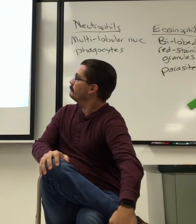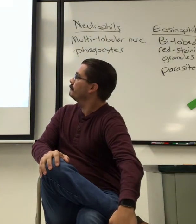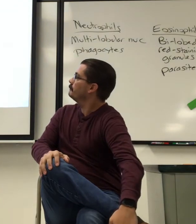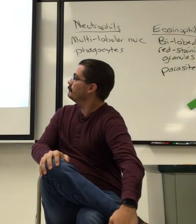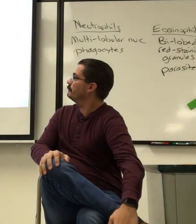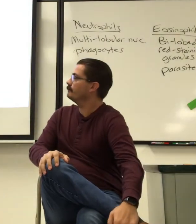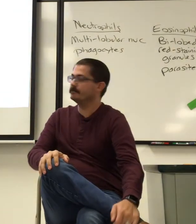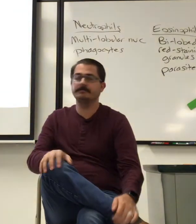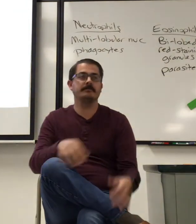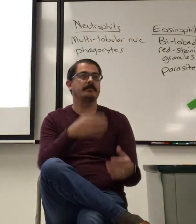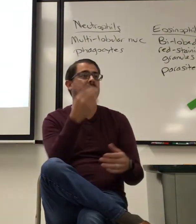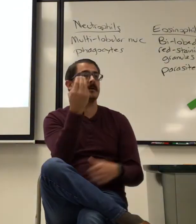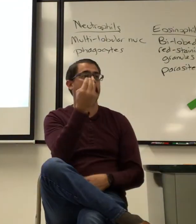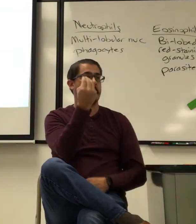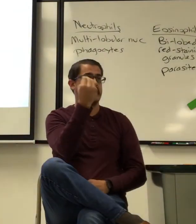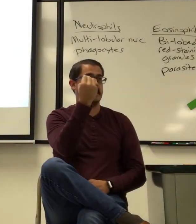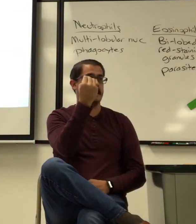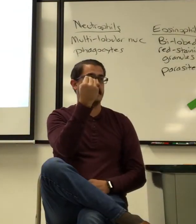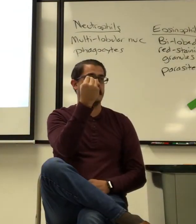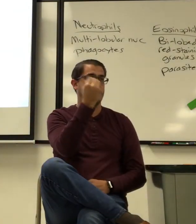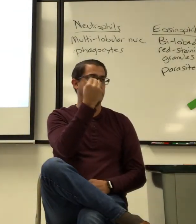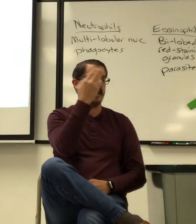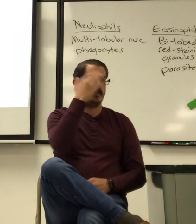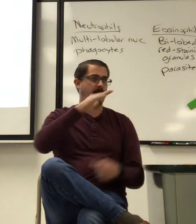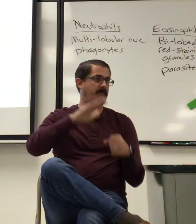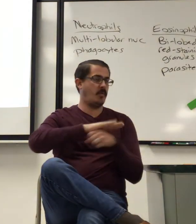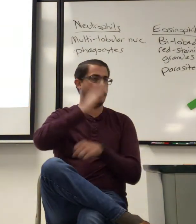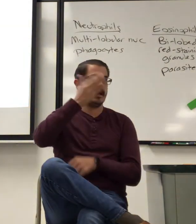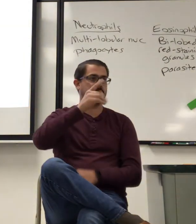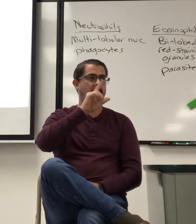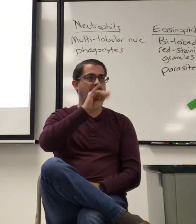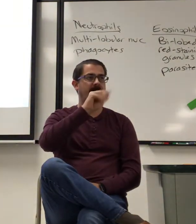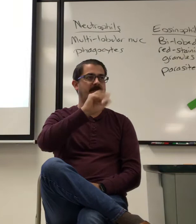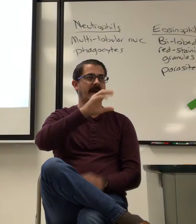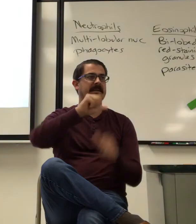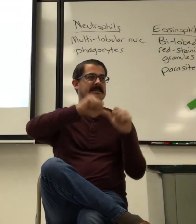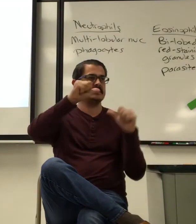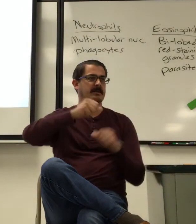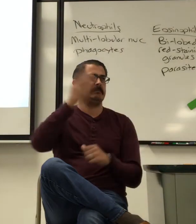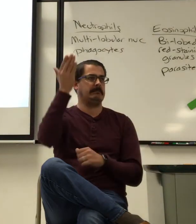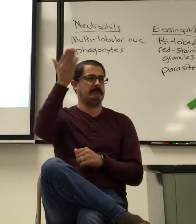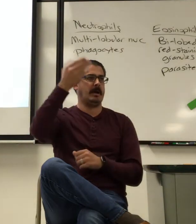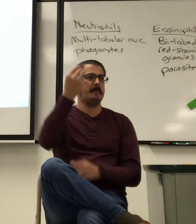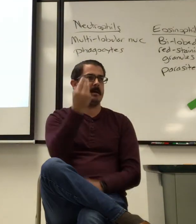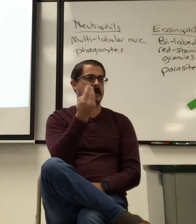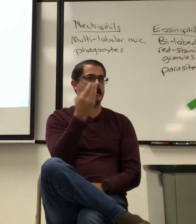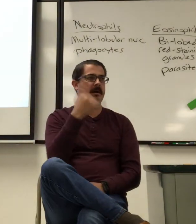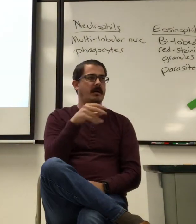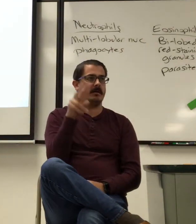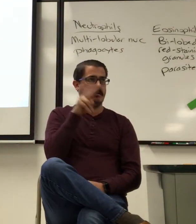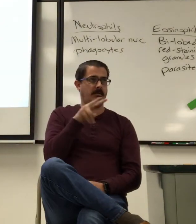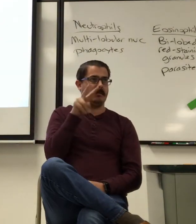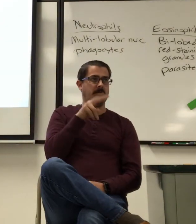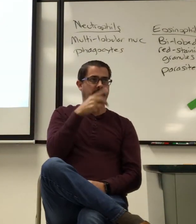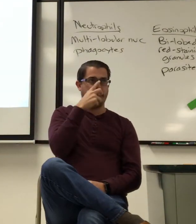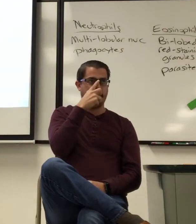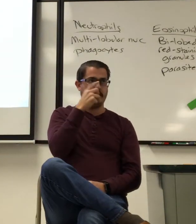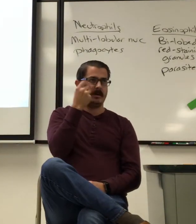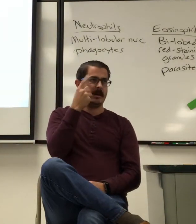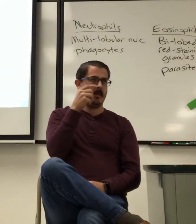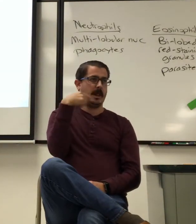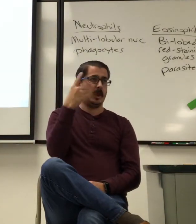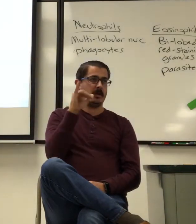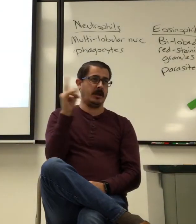On Monday, I'll give an entire lecture on the lymphatic system. For now, let's just kind of learn what they look like. Not much to look at.